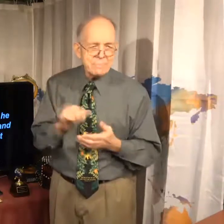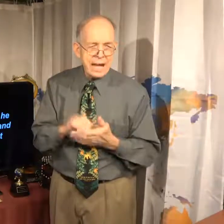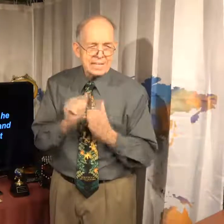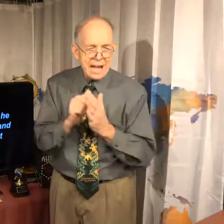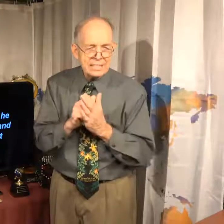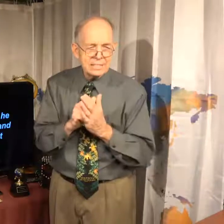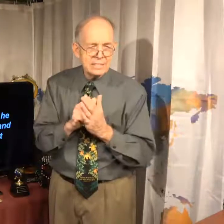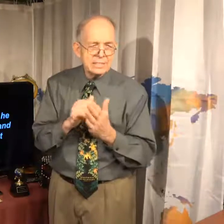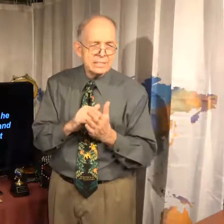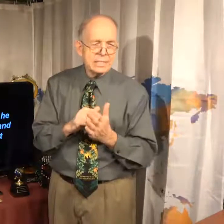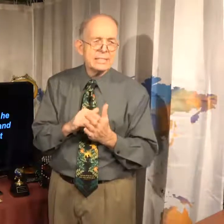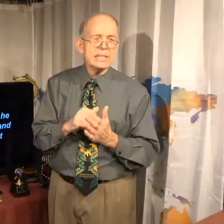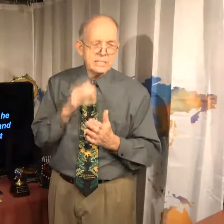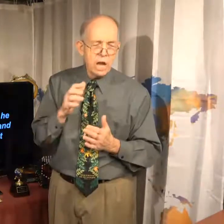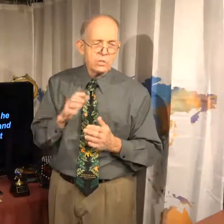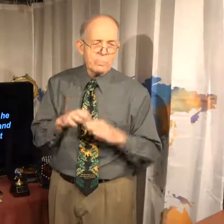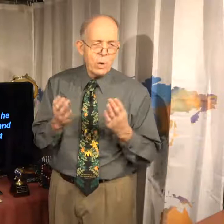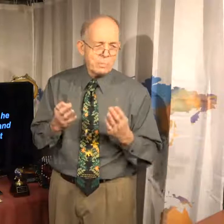that knocketh, it shall to be opened.